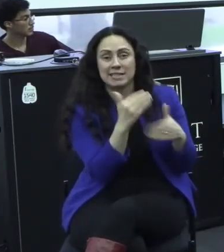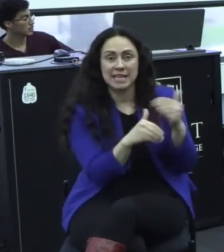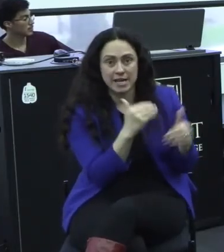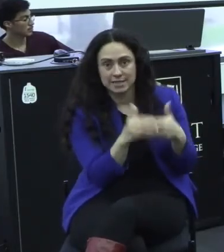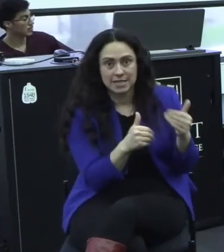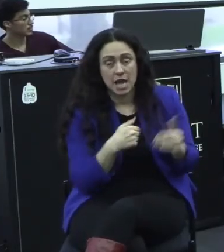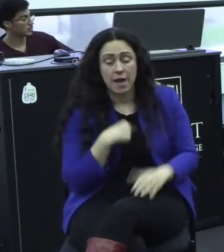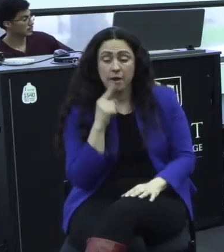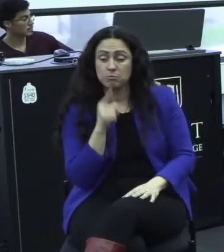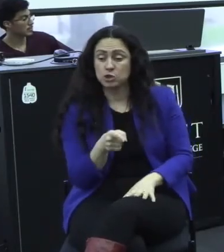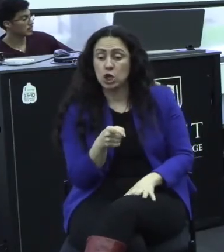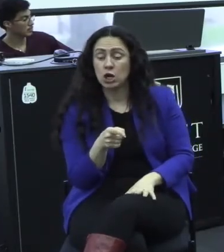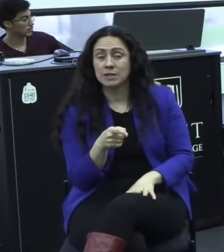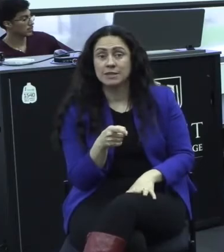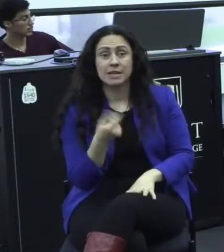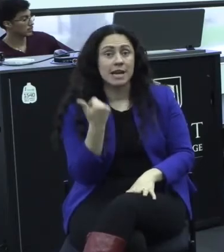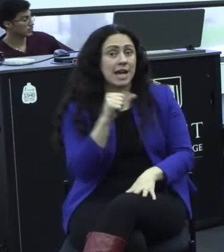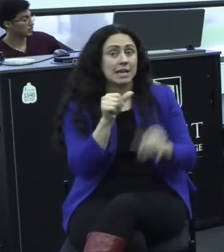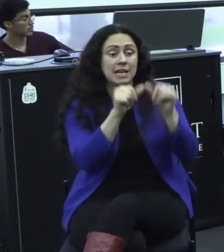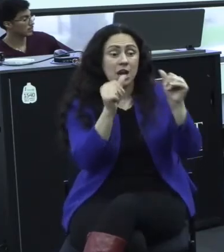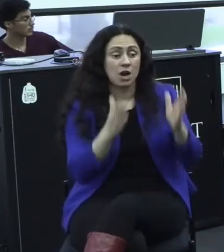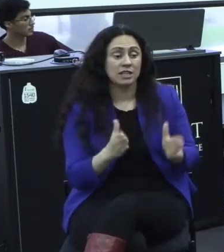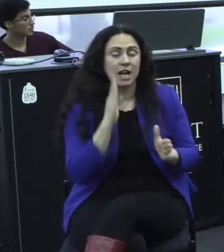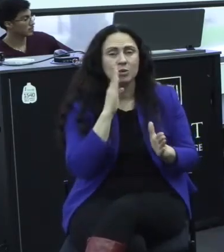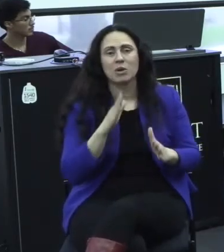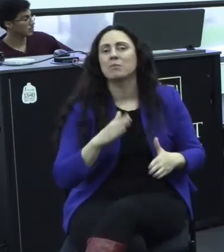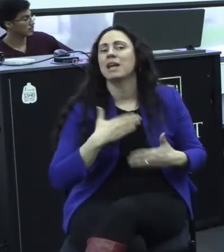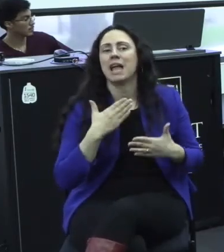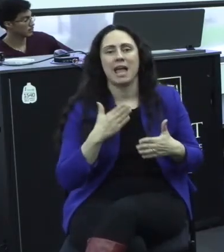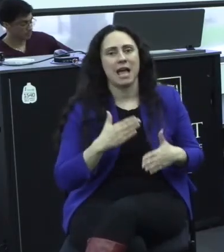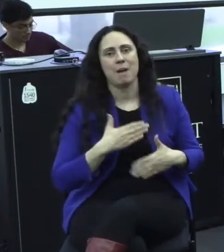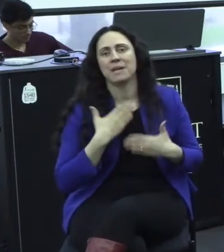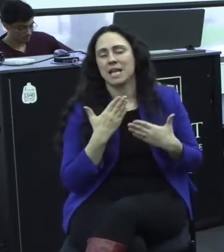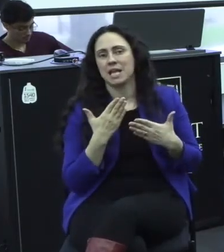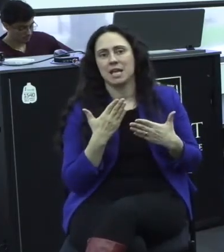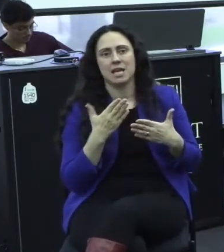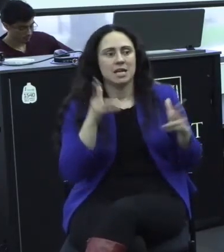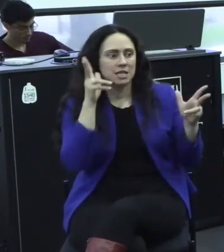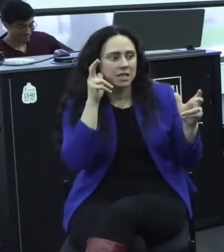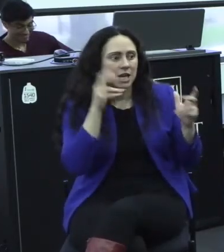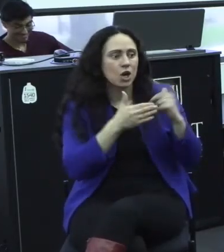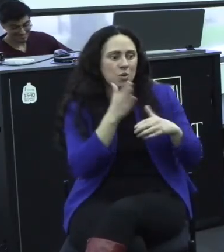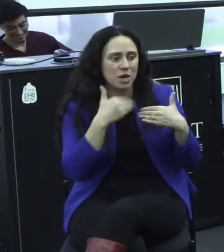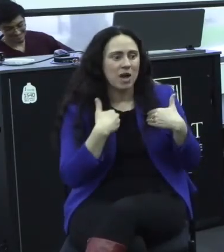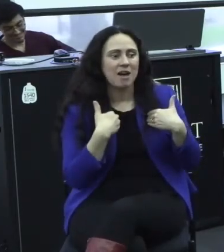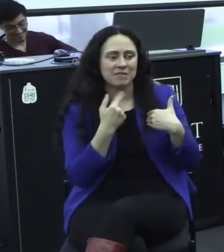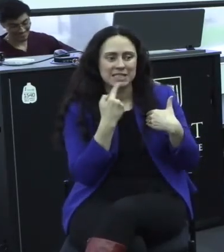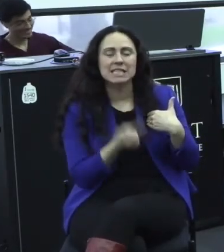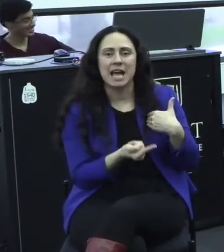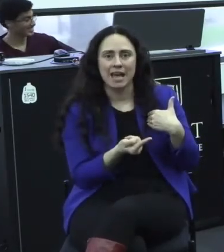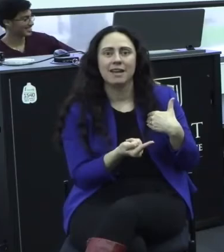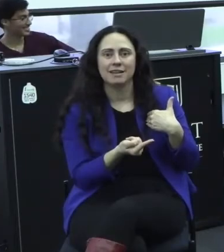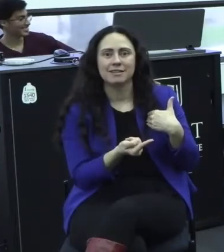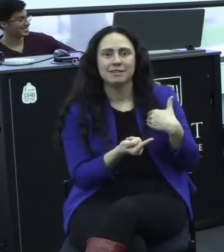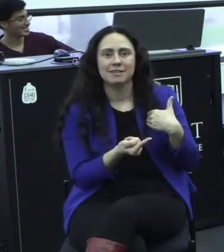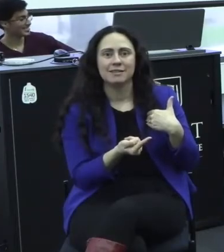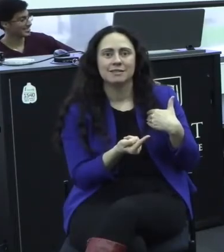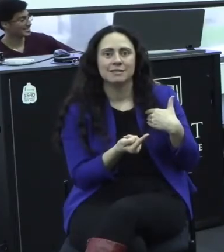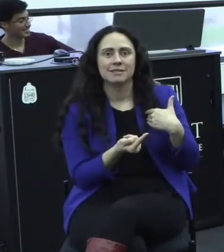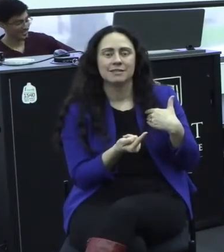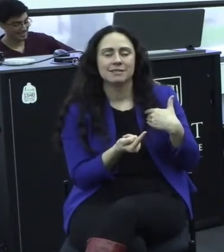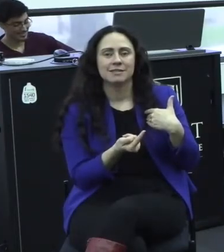I'm sure any architect would be happy to hear what you have to say and try to